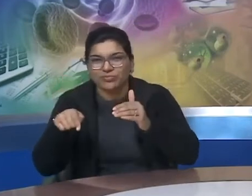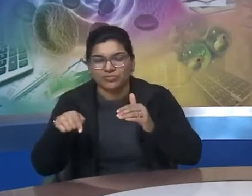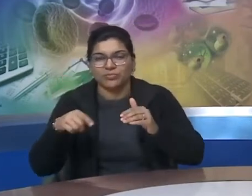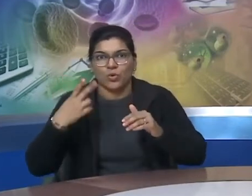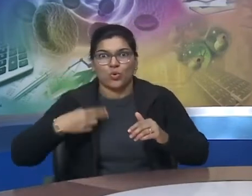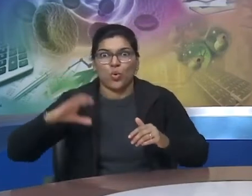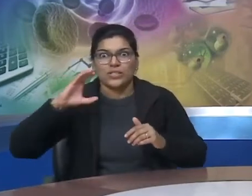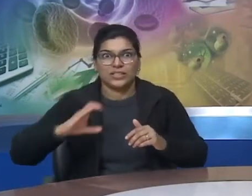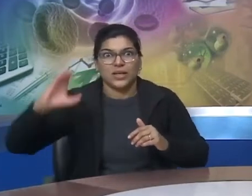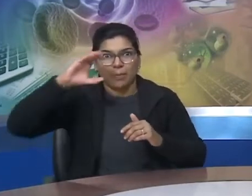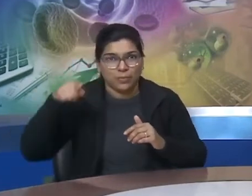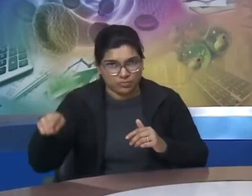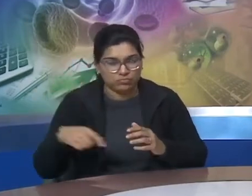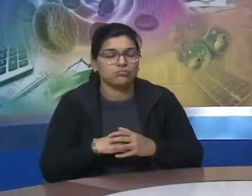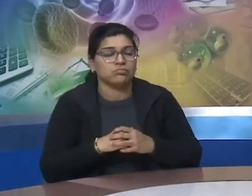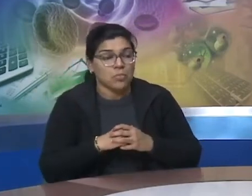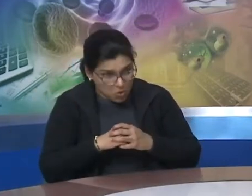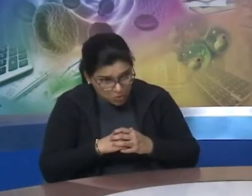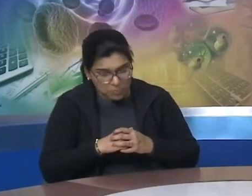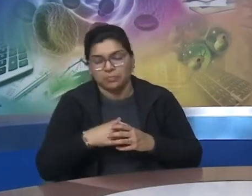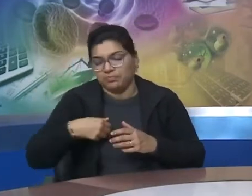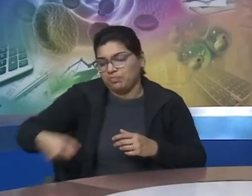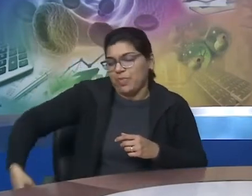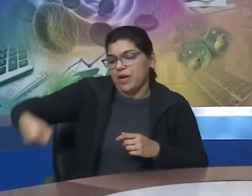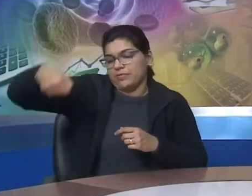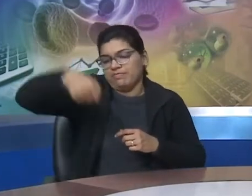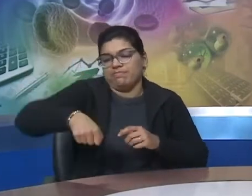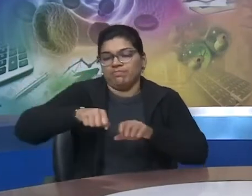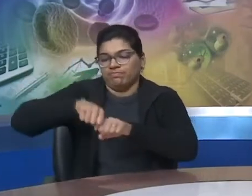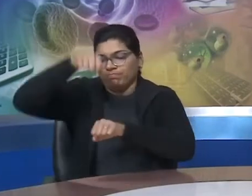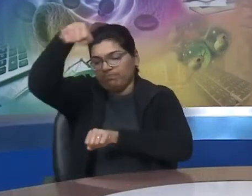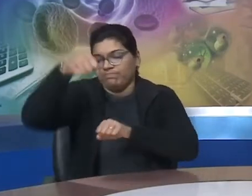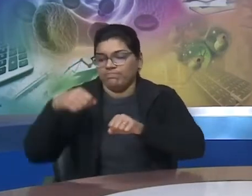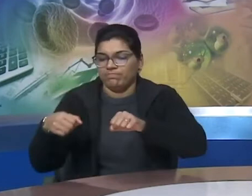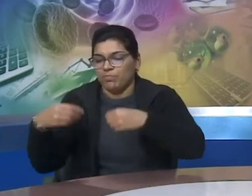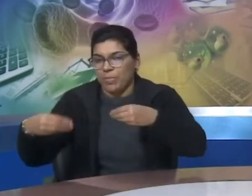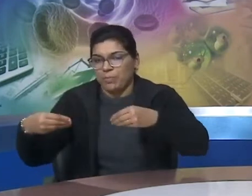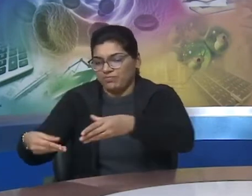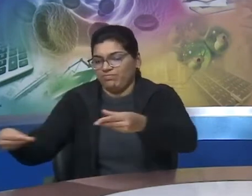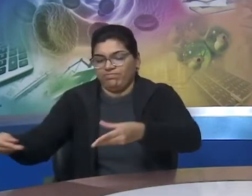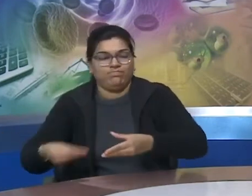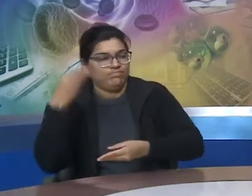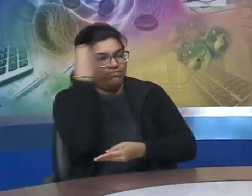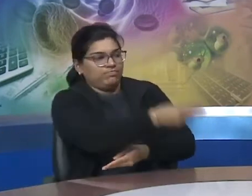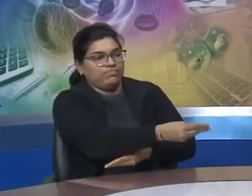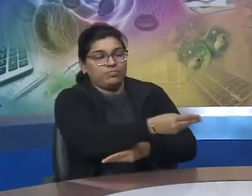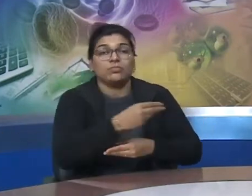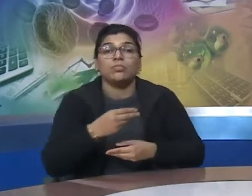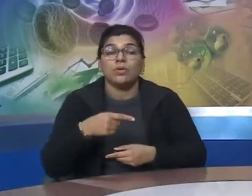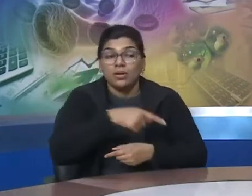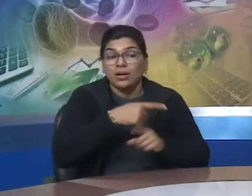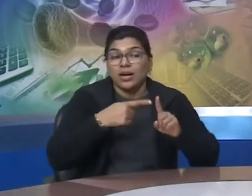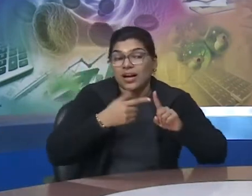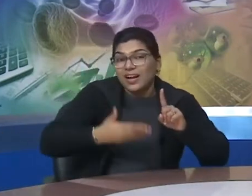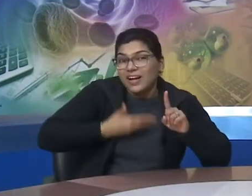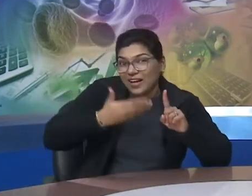The magistrate took out a sheet of paper from his